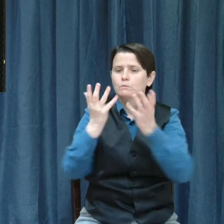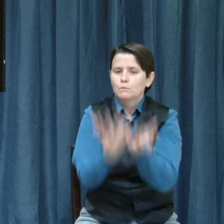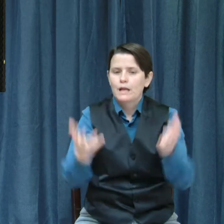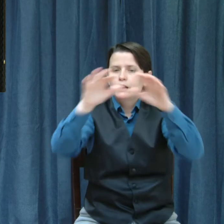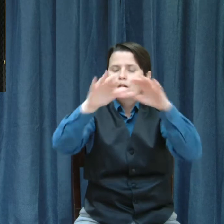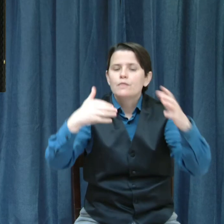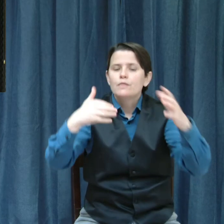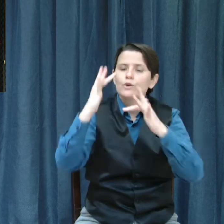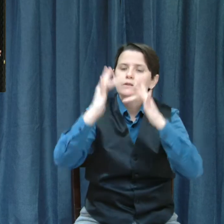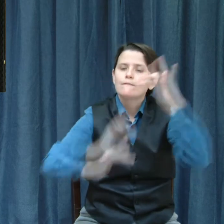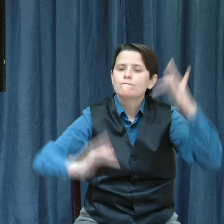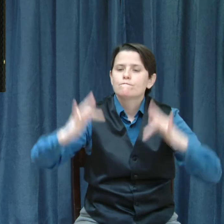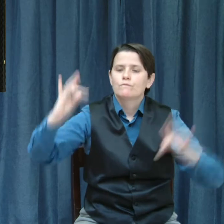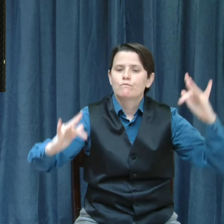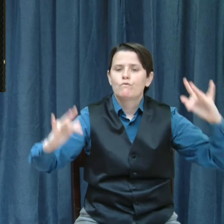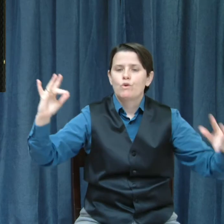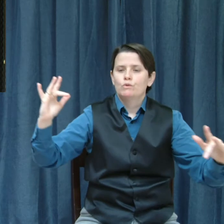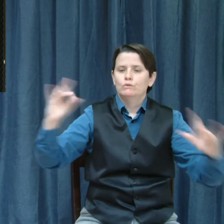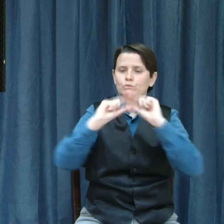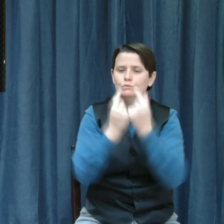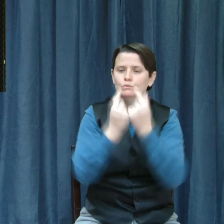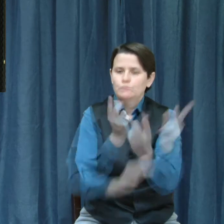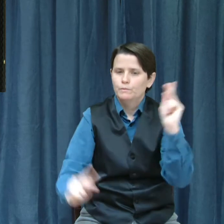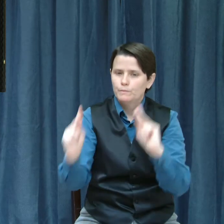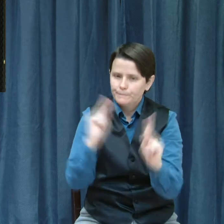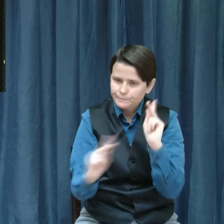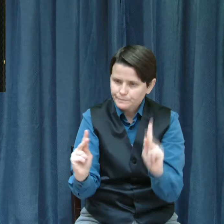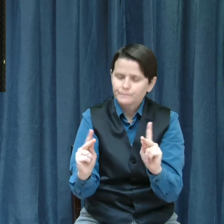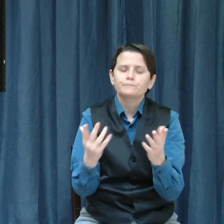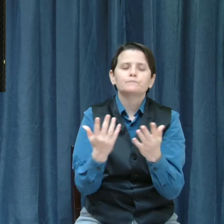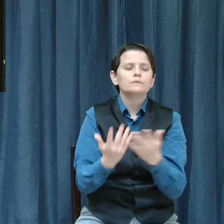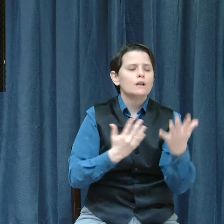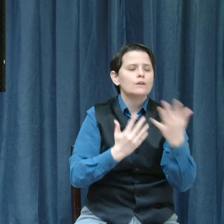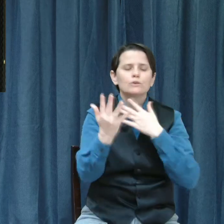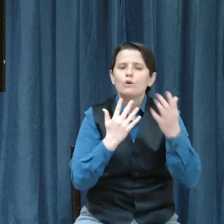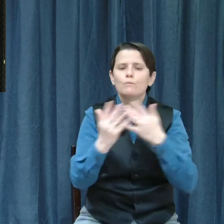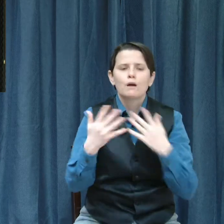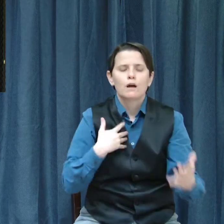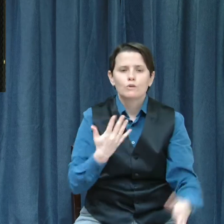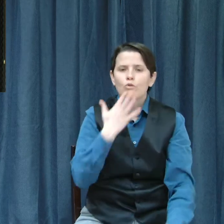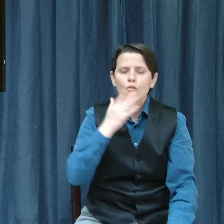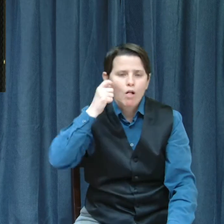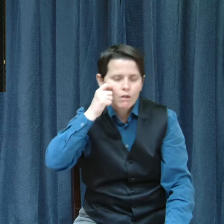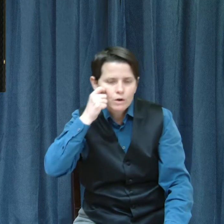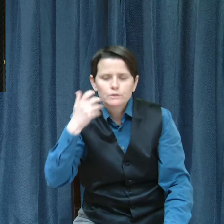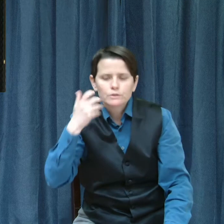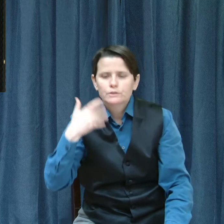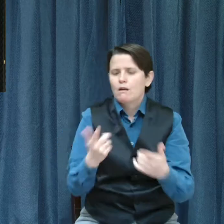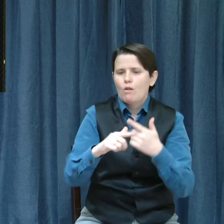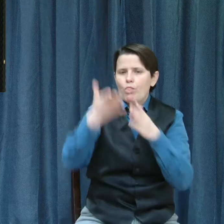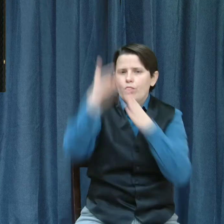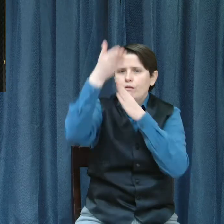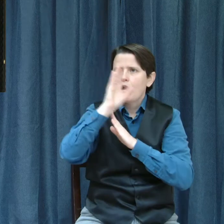that every single one of us, no matter the color of our skin or what God we worship or who we